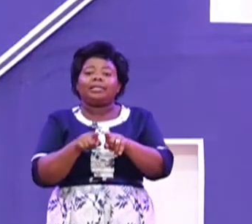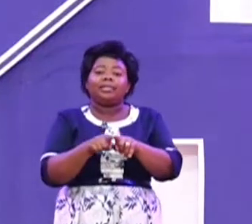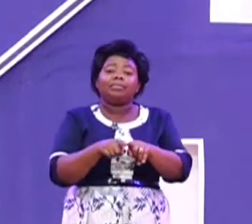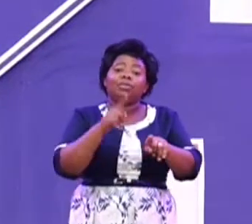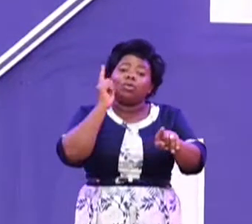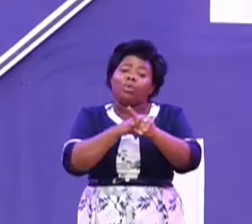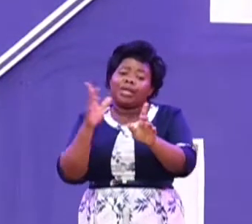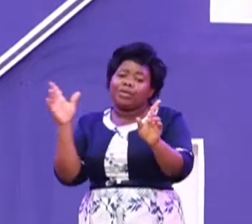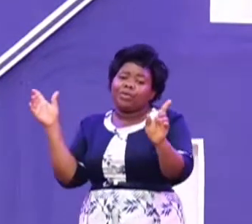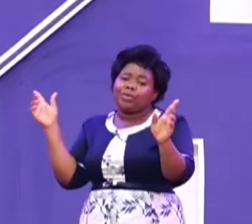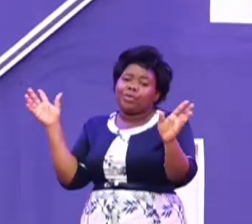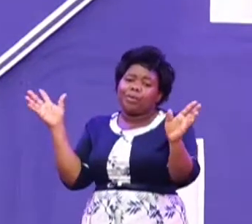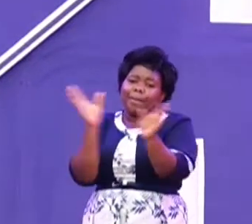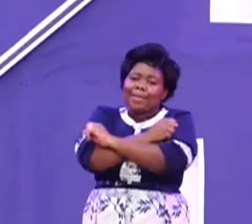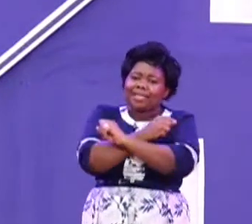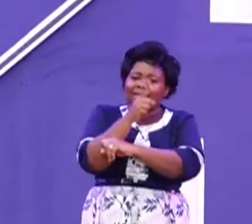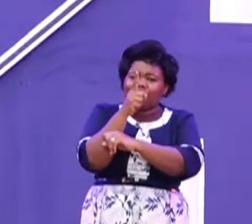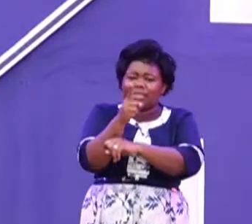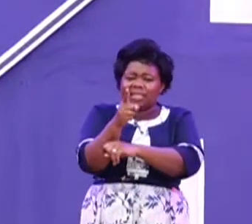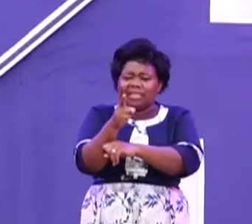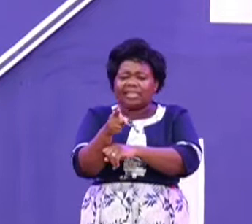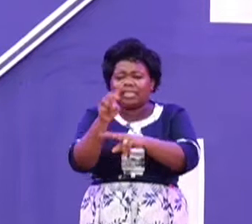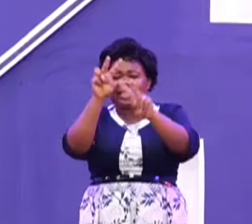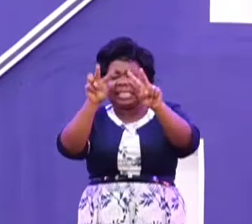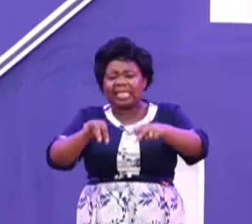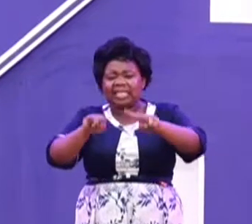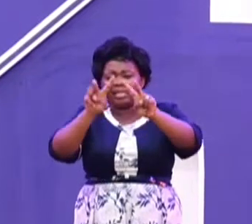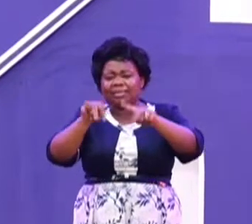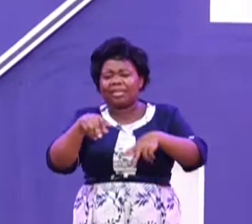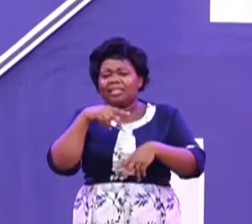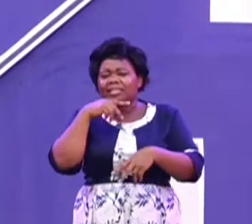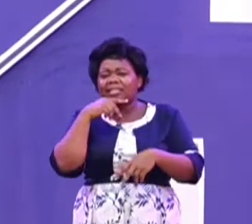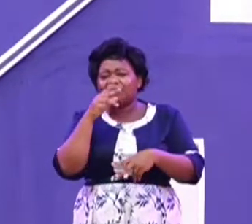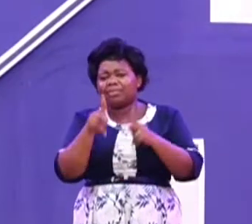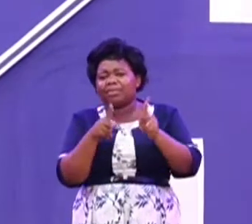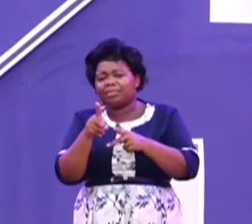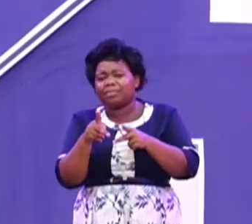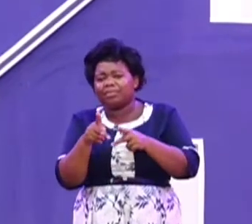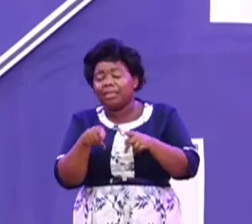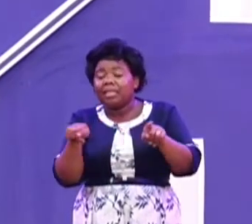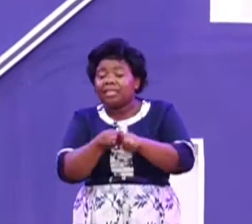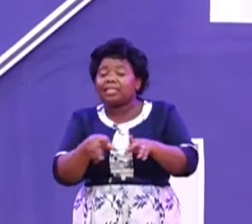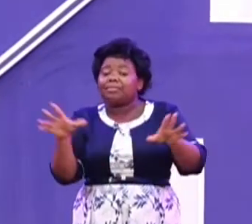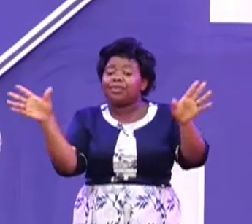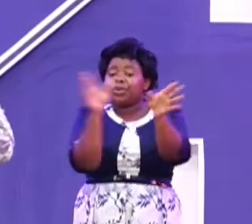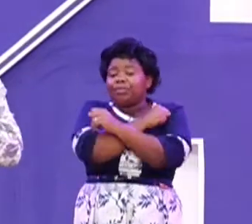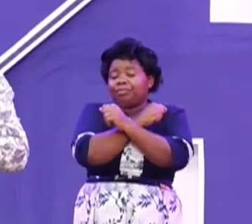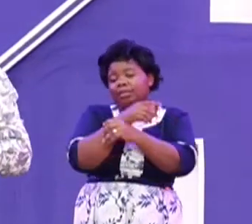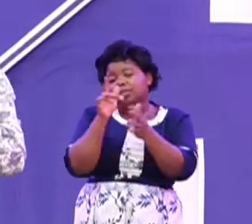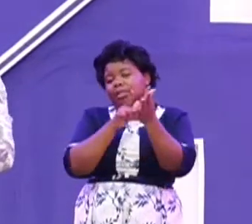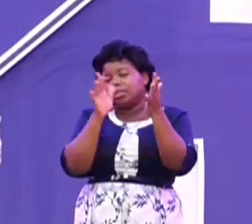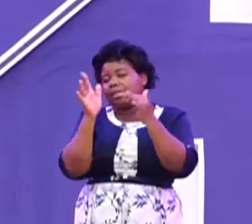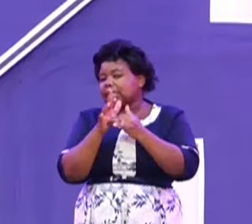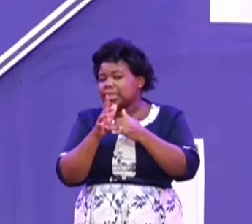this list of the brother, ngosuwa kono brother, you are missing Jesus himself. Osuwa